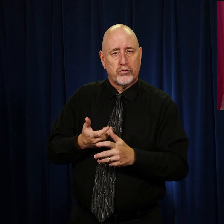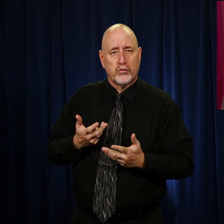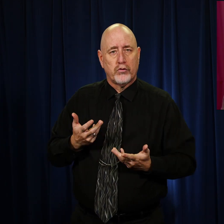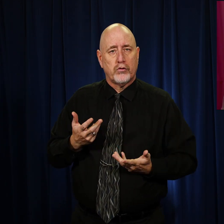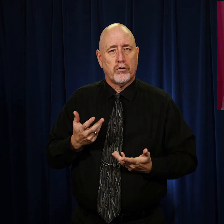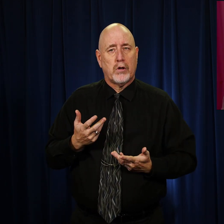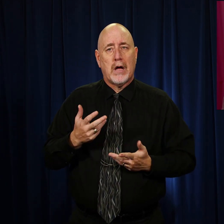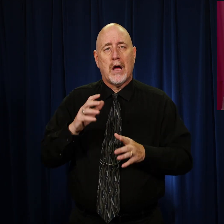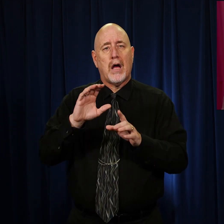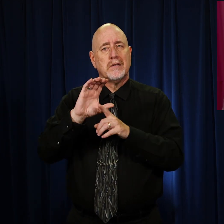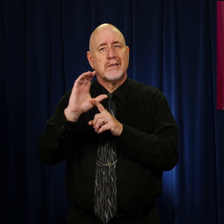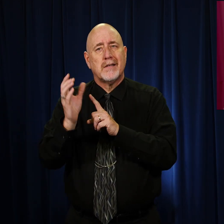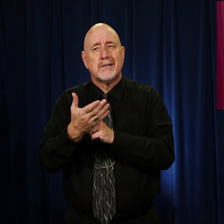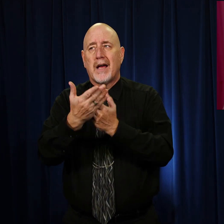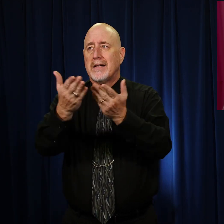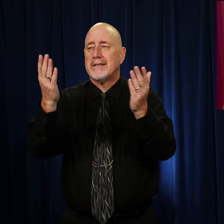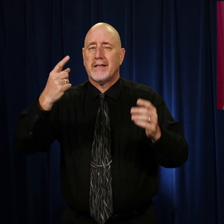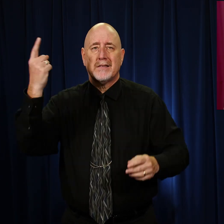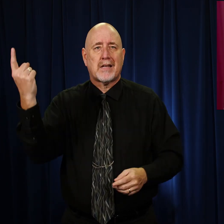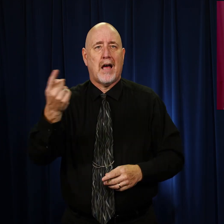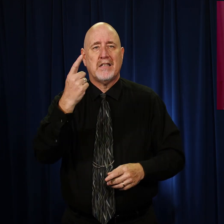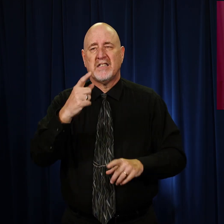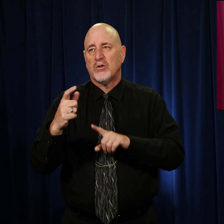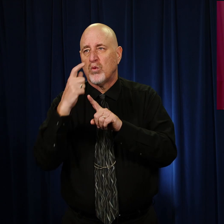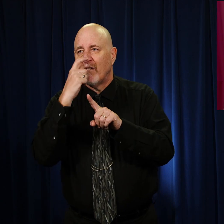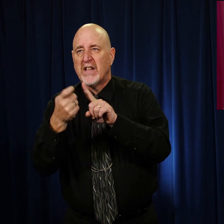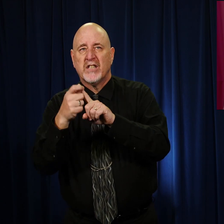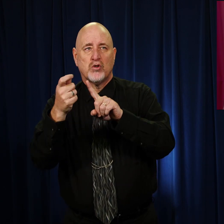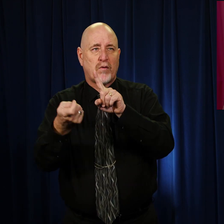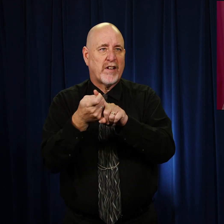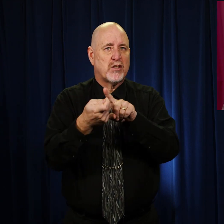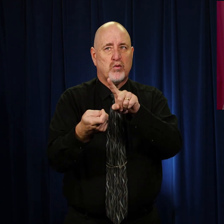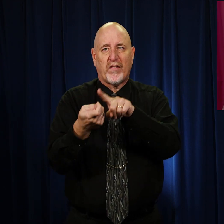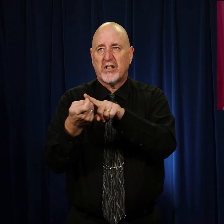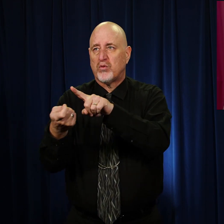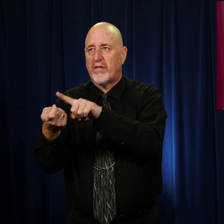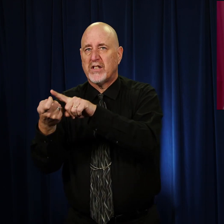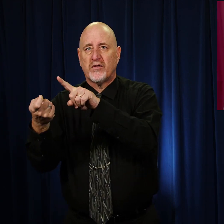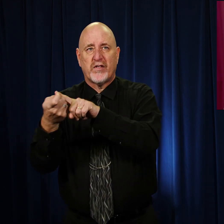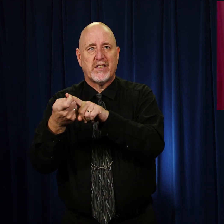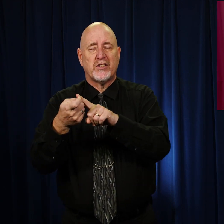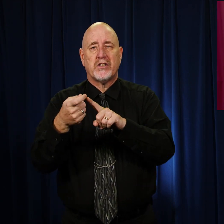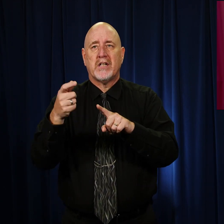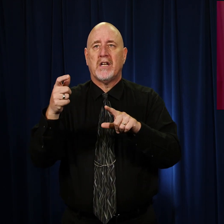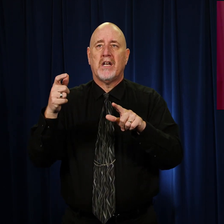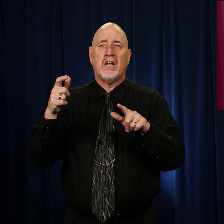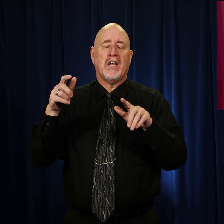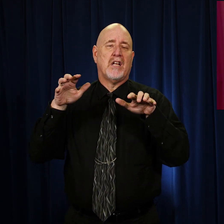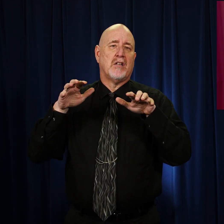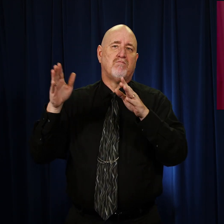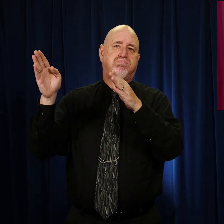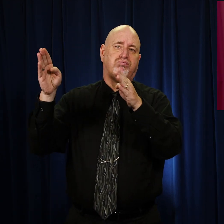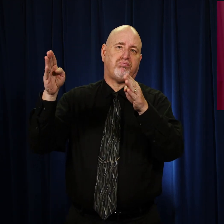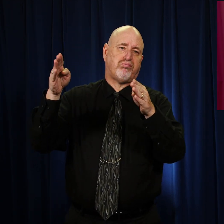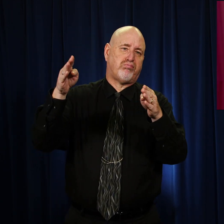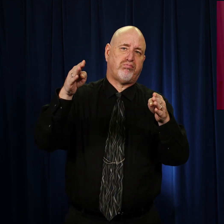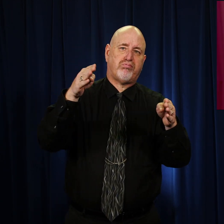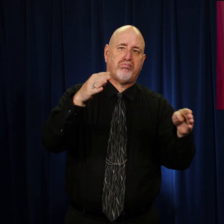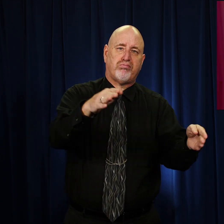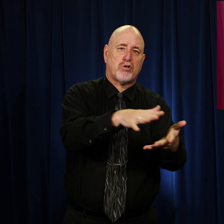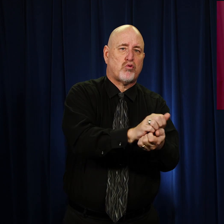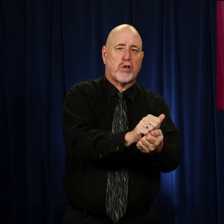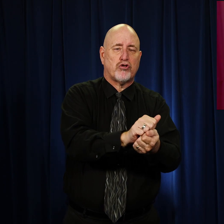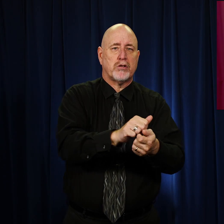A society that is constantly seeking revenge is a society that's plummeting towards